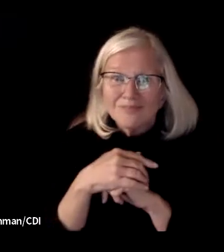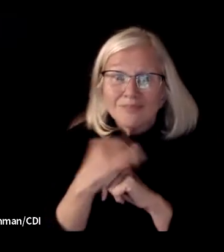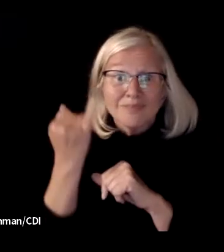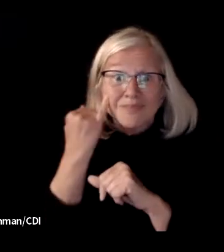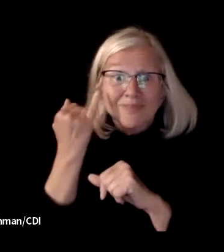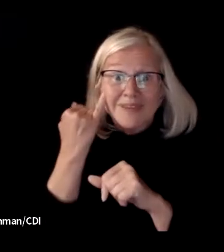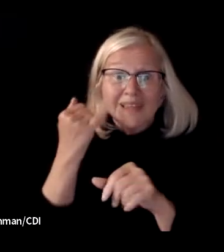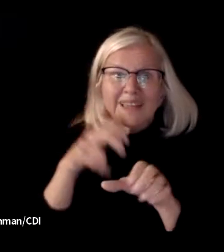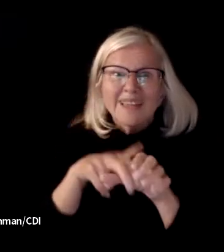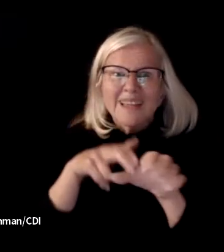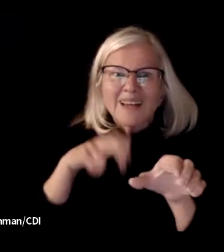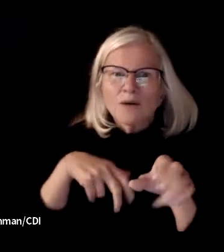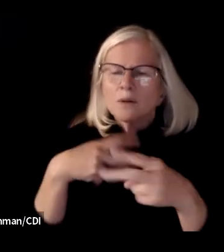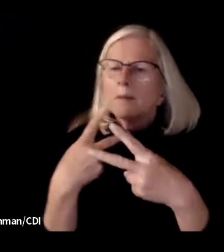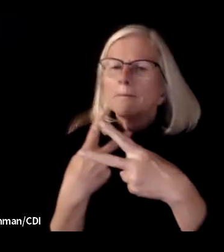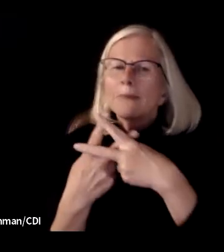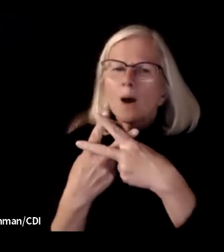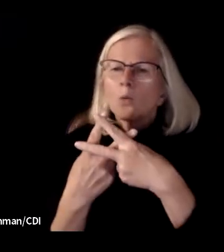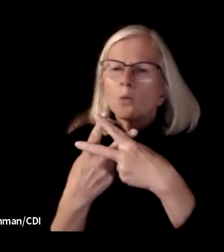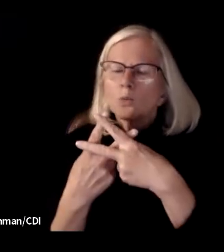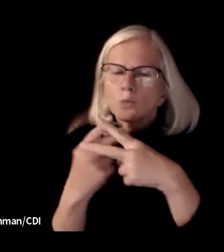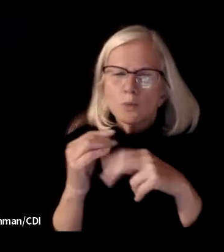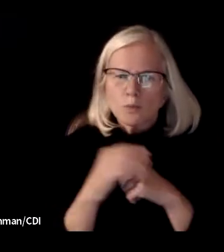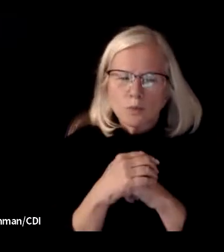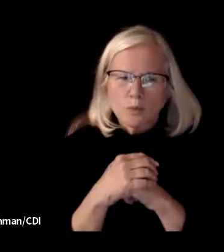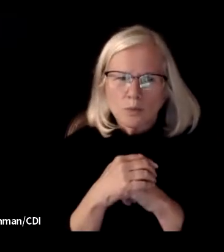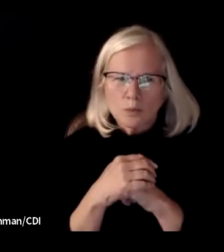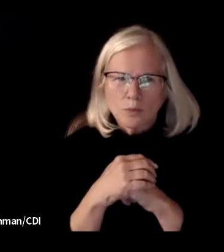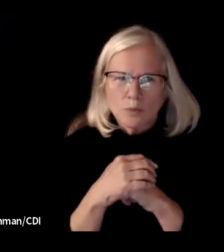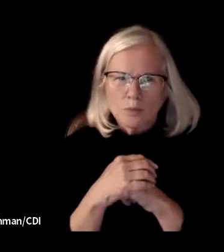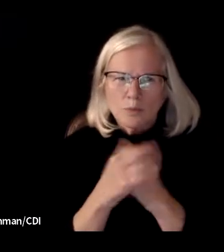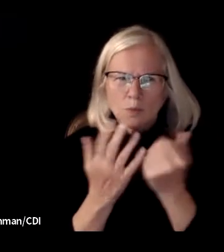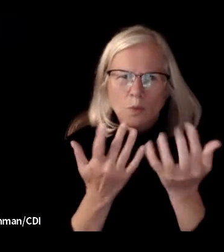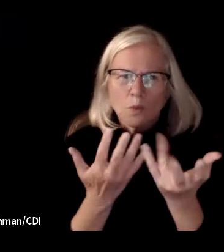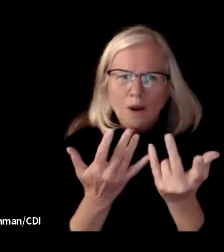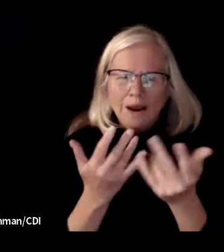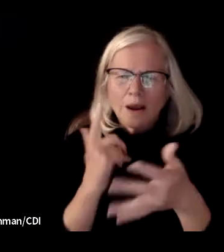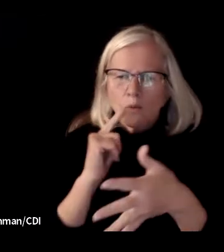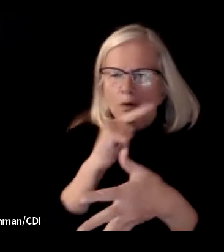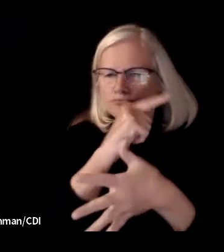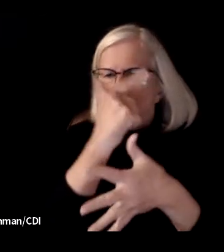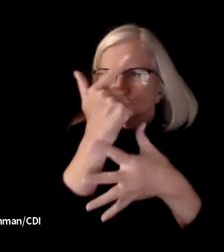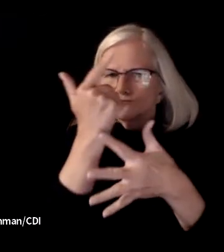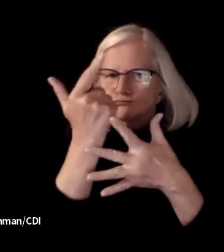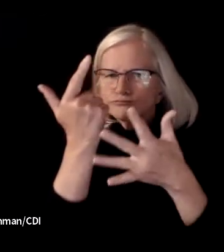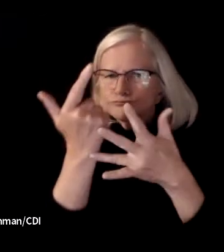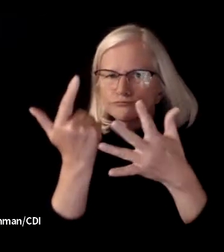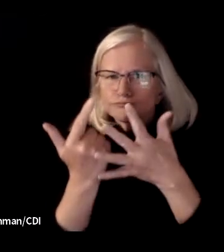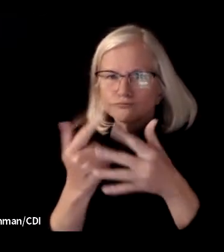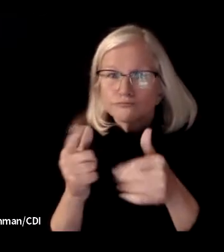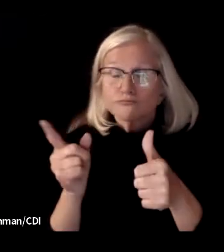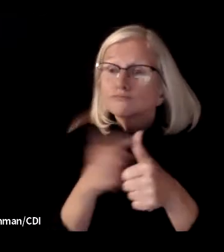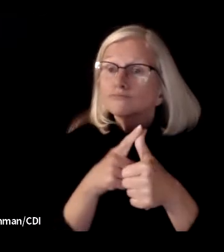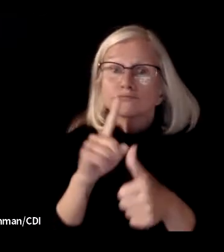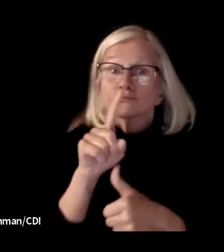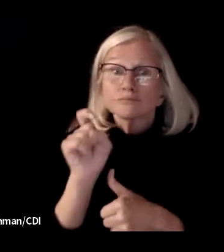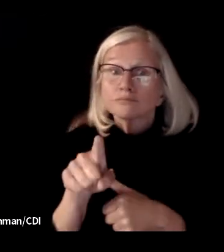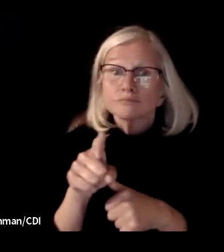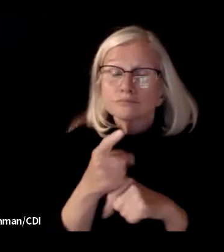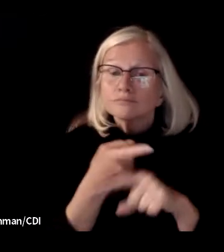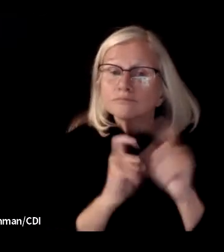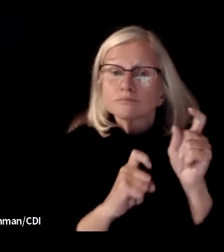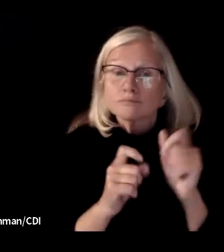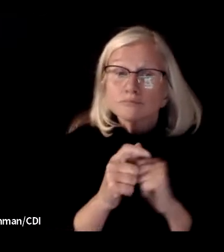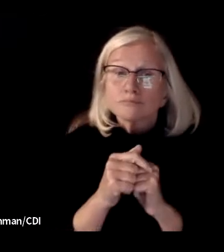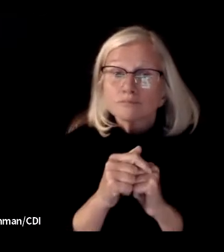key. Please stand by while we compile the Q&A roster. Our first question is from Glenn Howitt